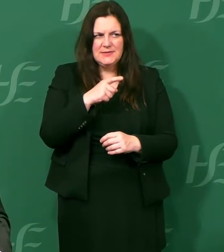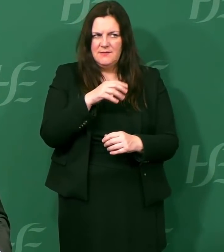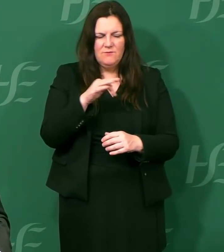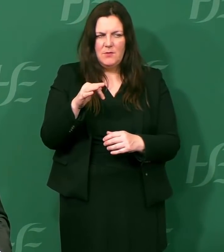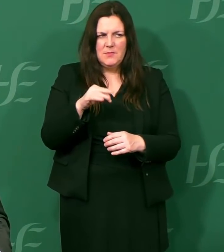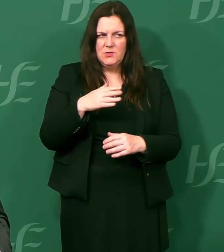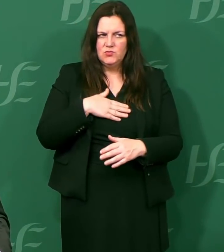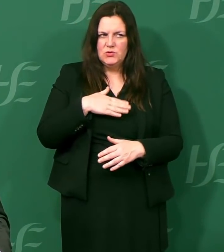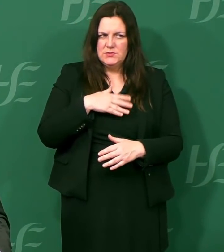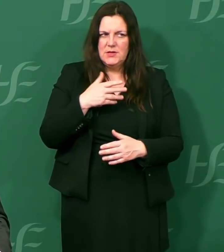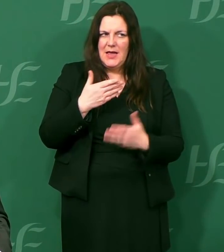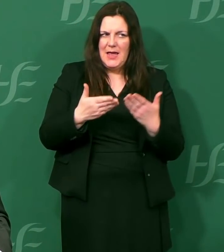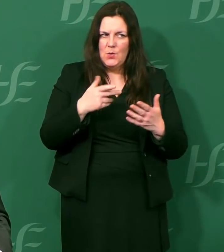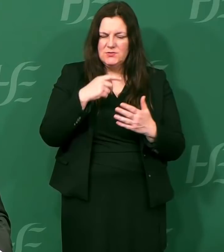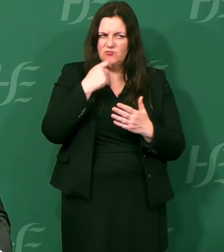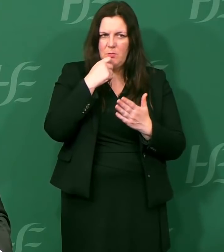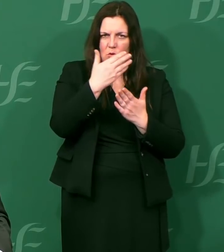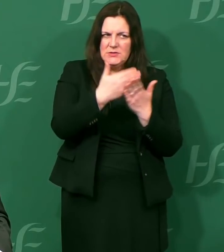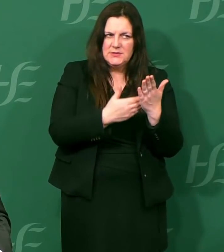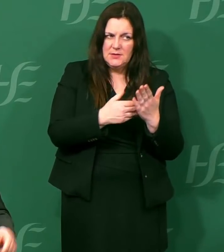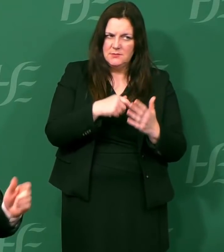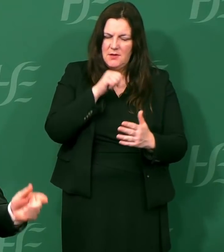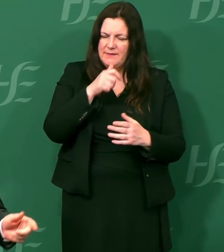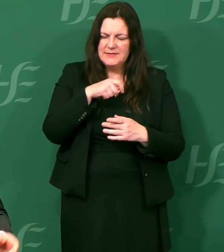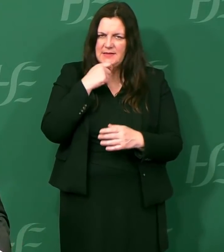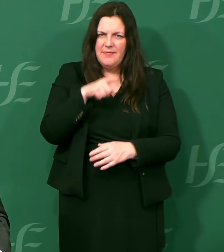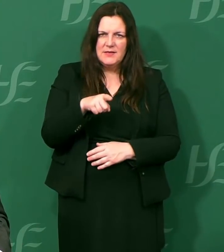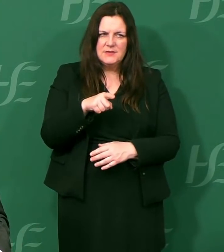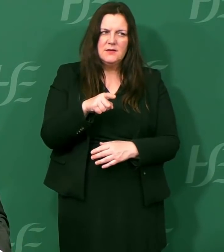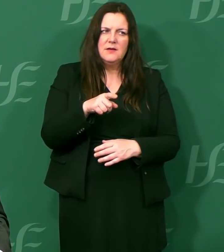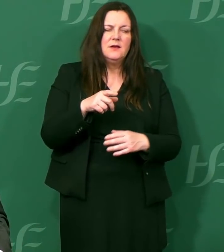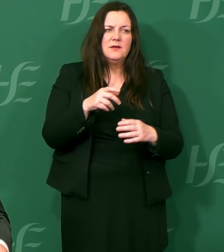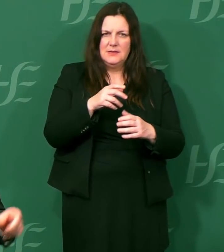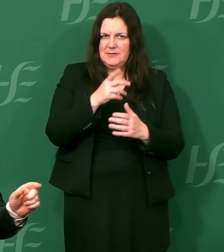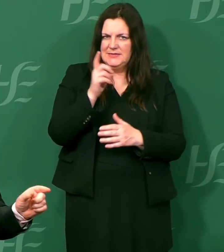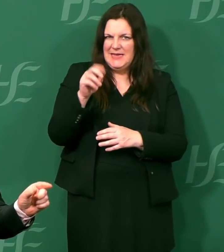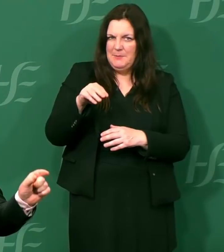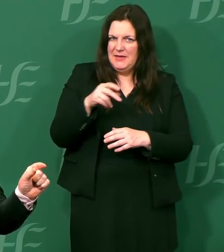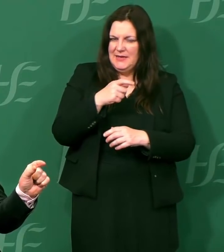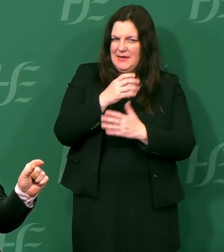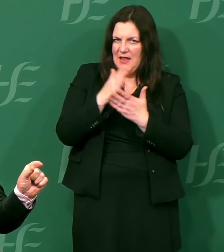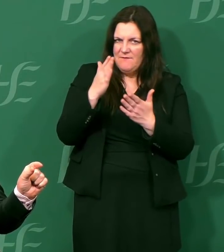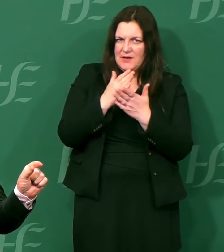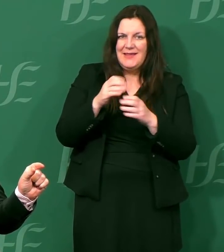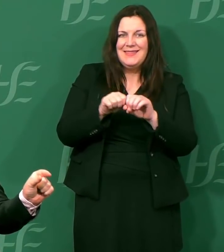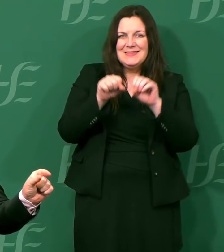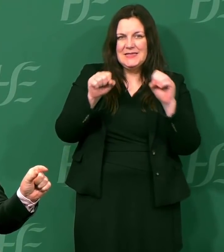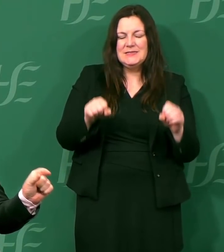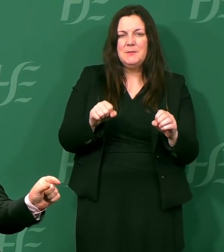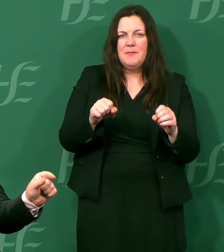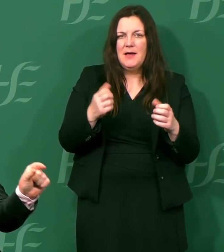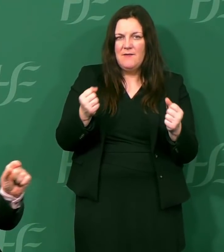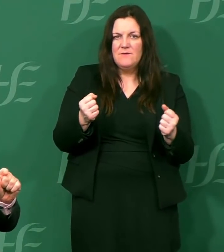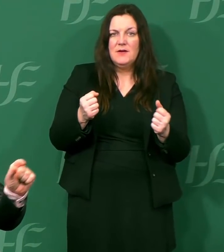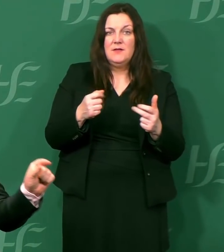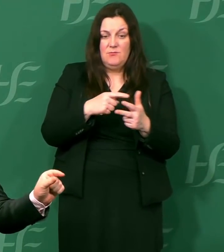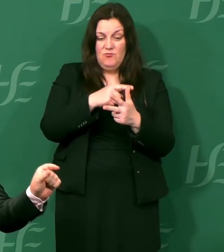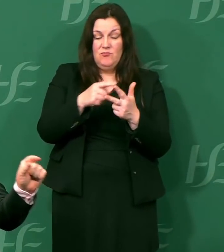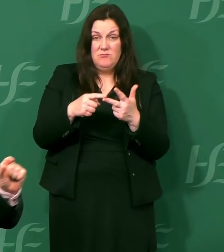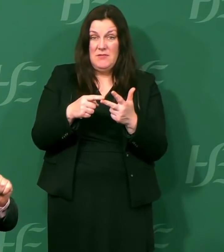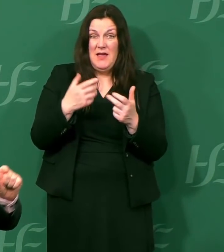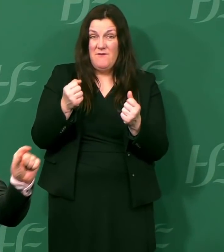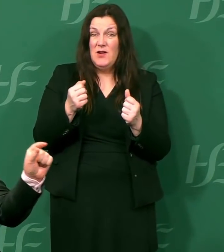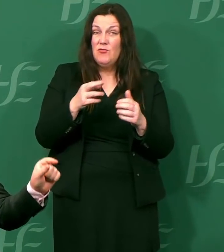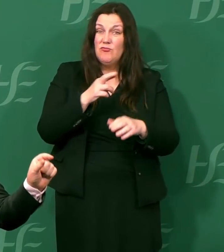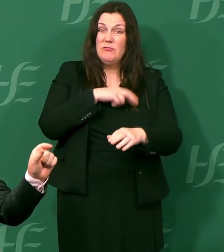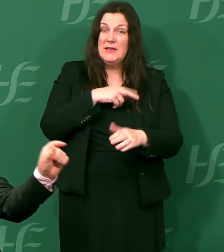Just in terms of how it was reported, but we didn't. And I think Damien's clarified in terms of the system that is there and has provided real-time